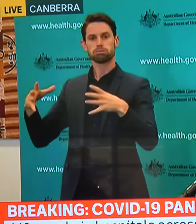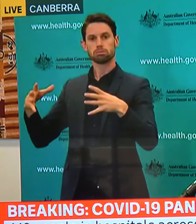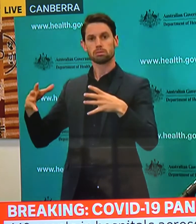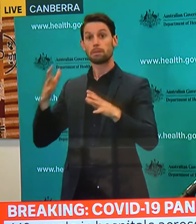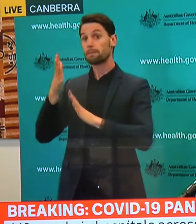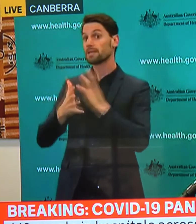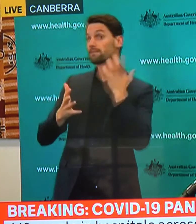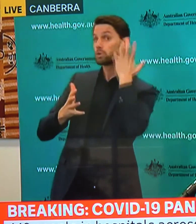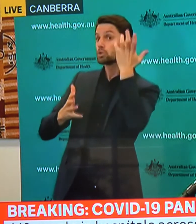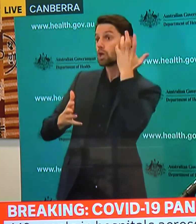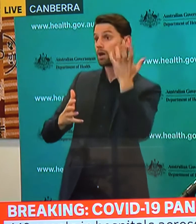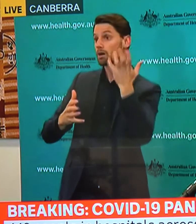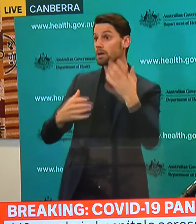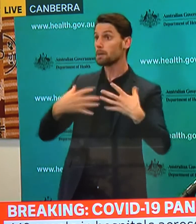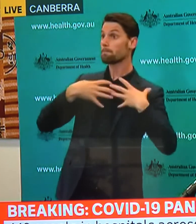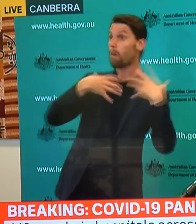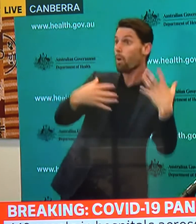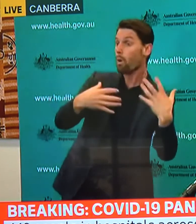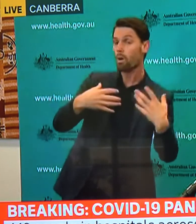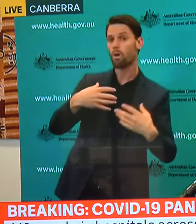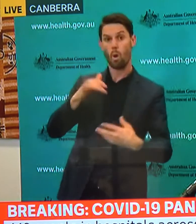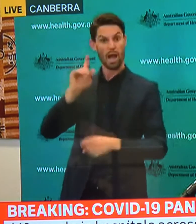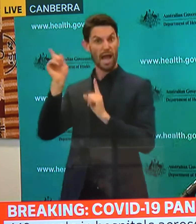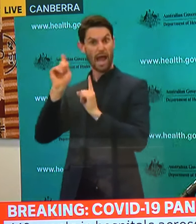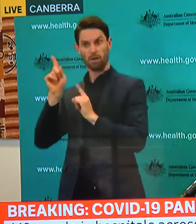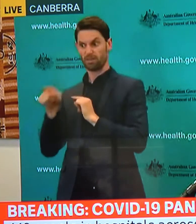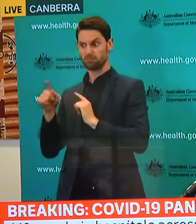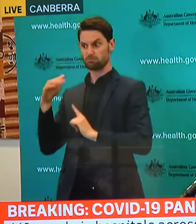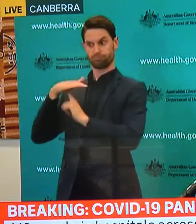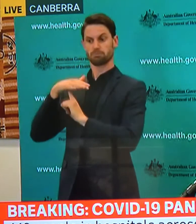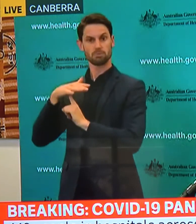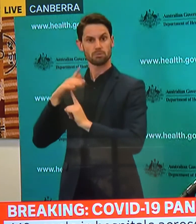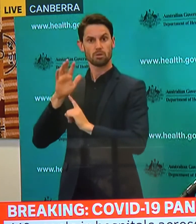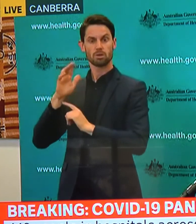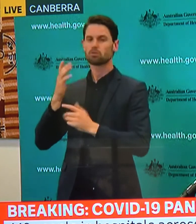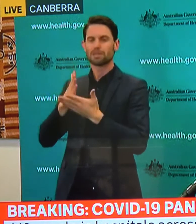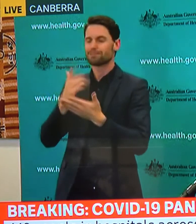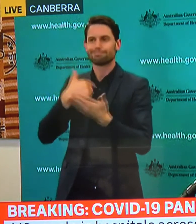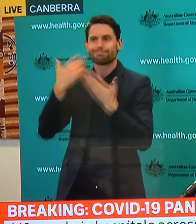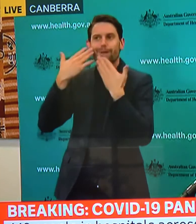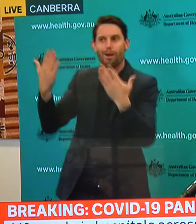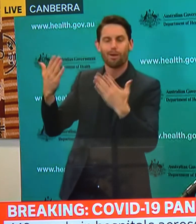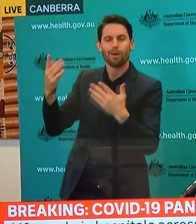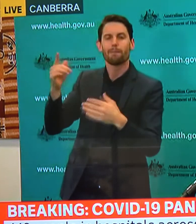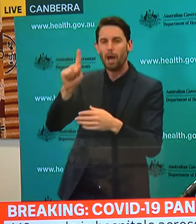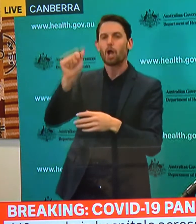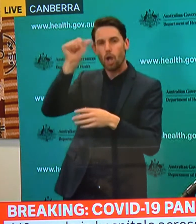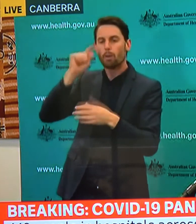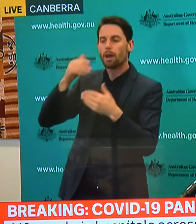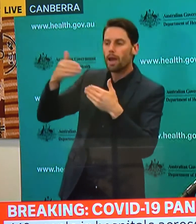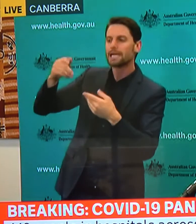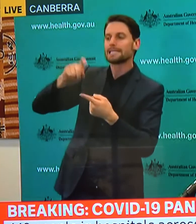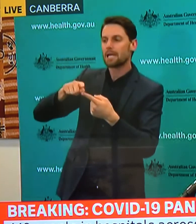to know. Maybe we're there already. I don't believe so, but we will continue to get cases over the next